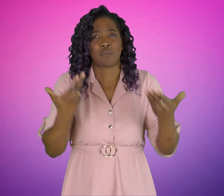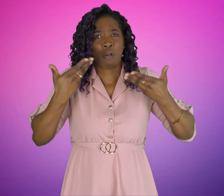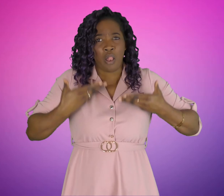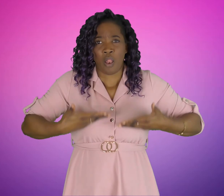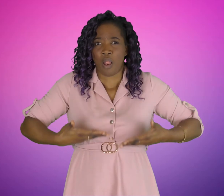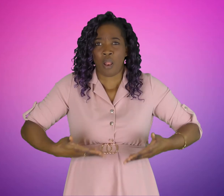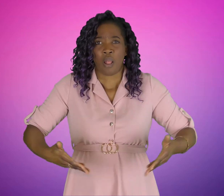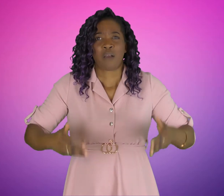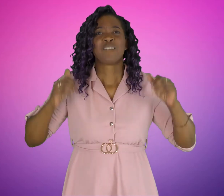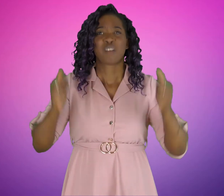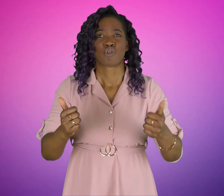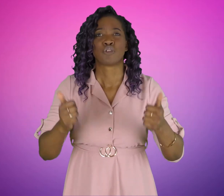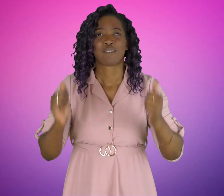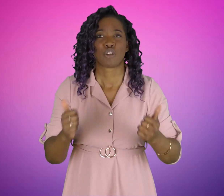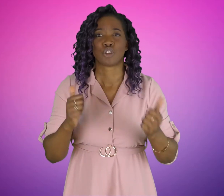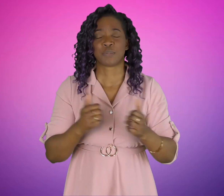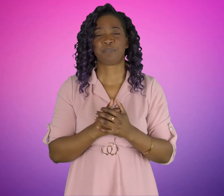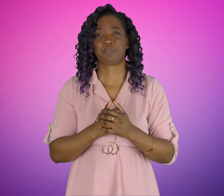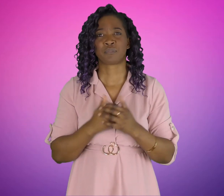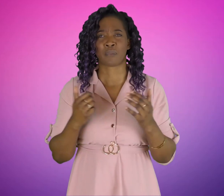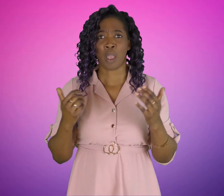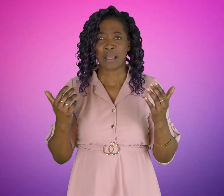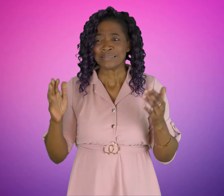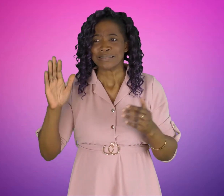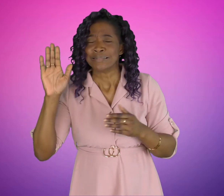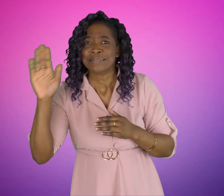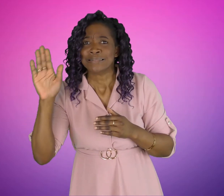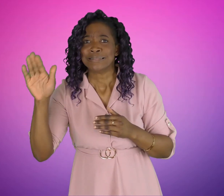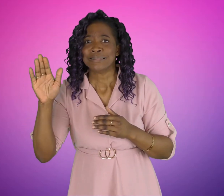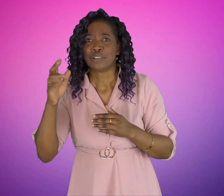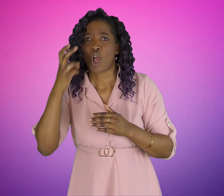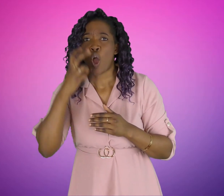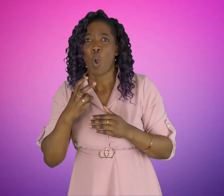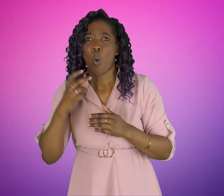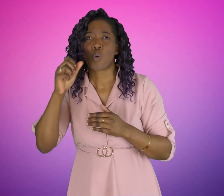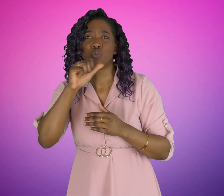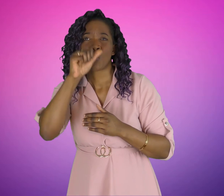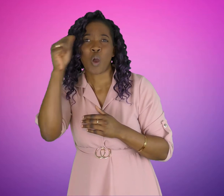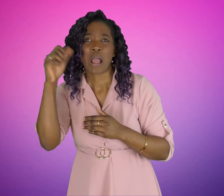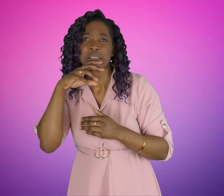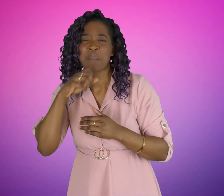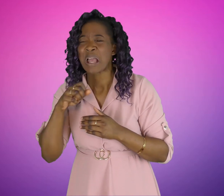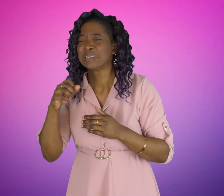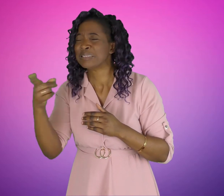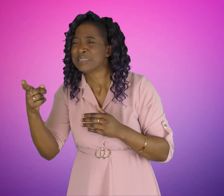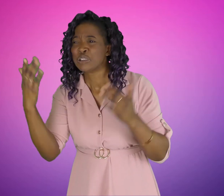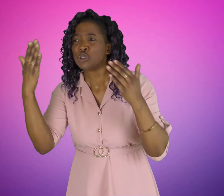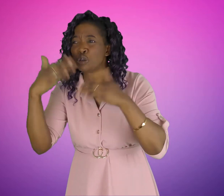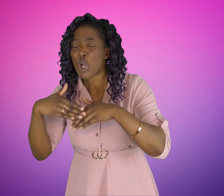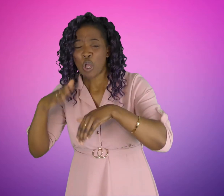the loopholes turned out beautifully. Yes. Good. Very good. Dark days are ahead. Quiet,